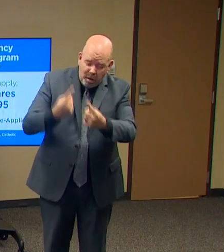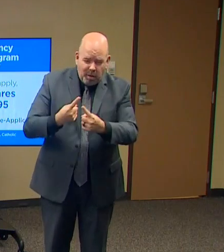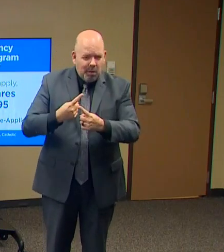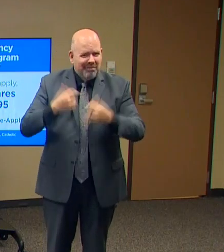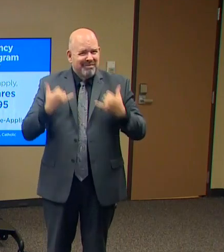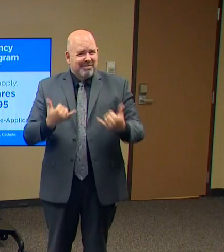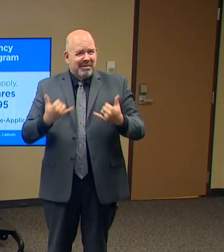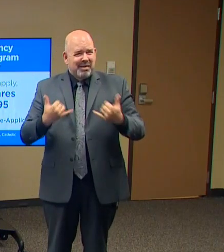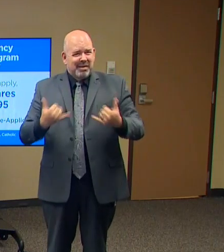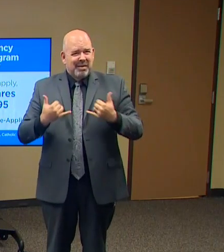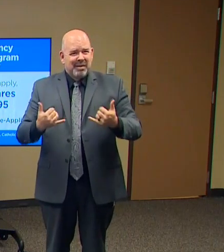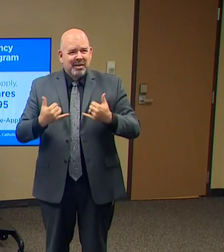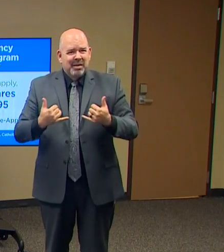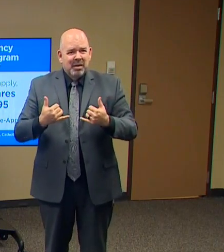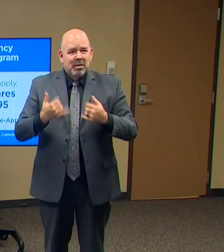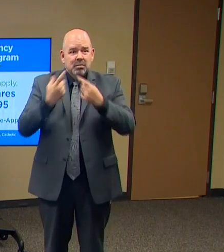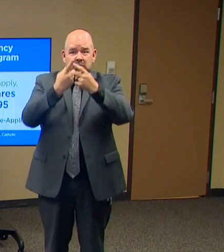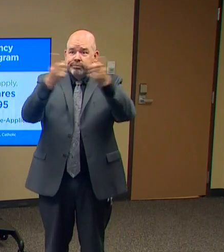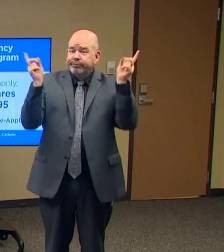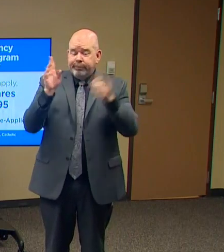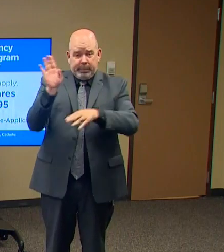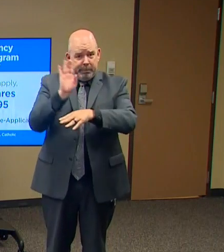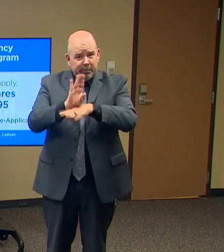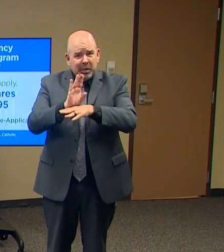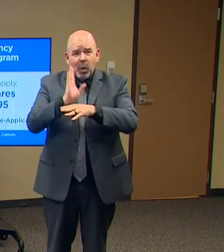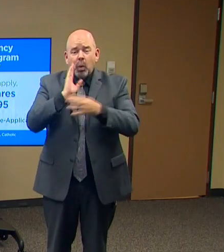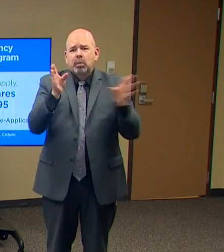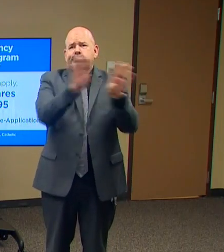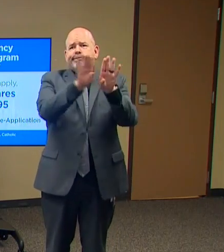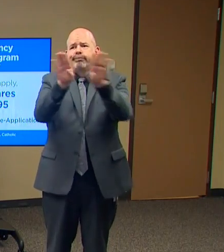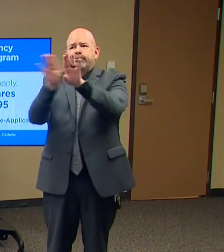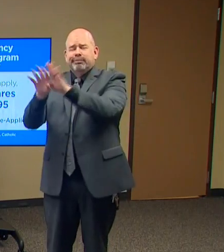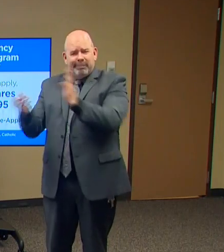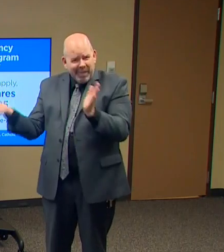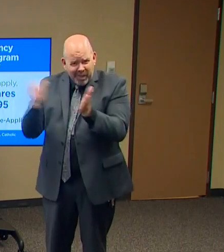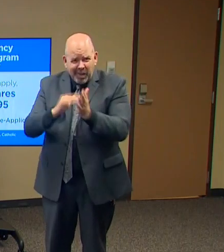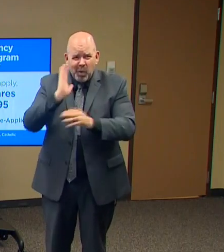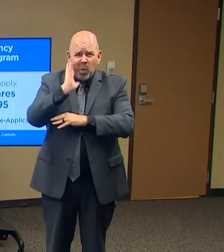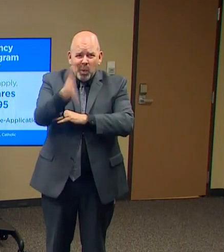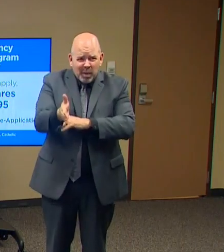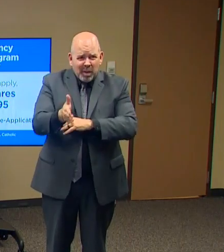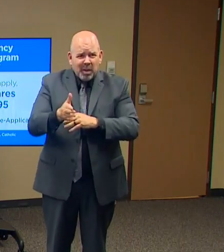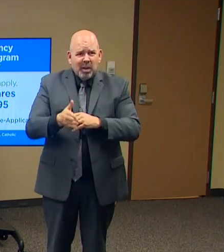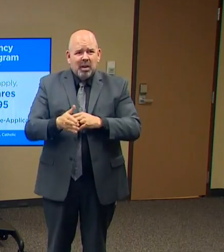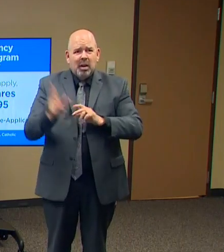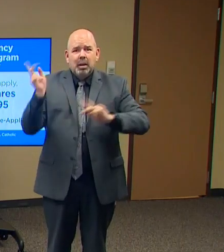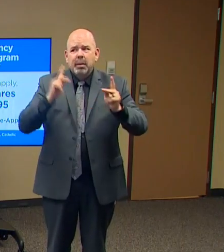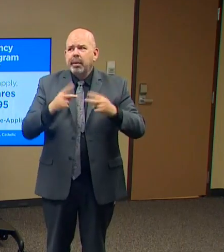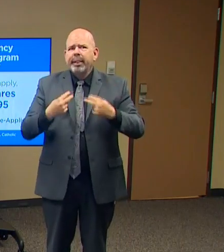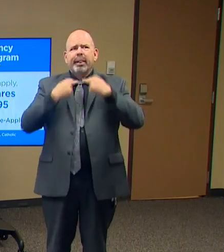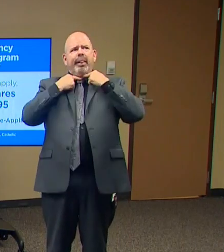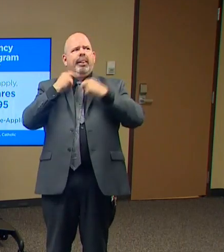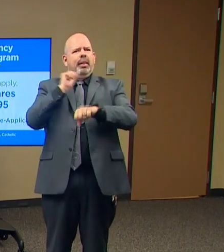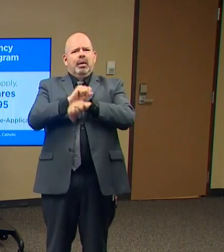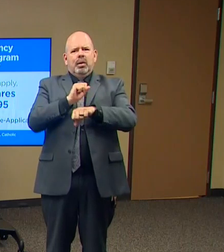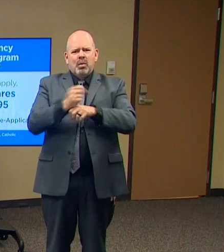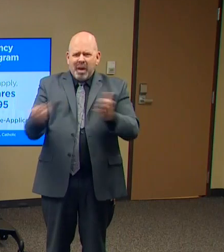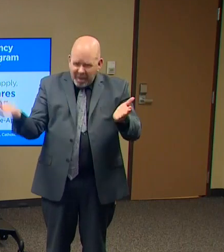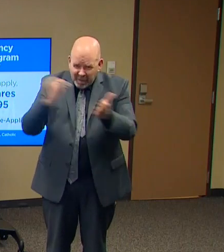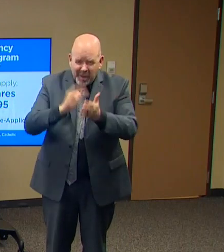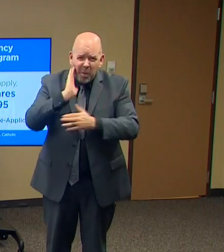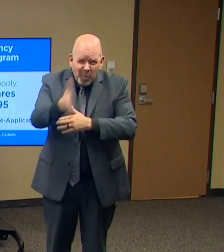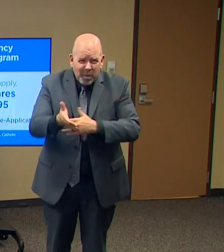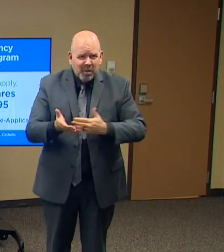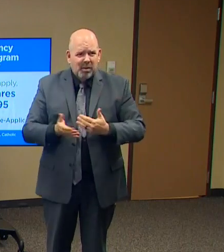go under. That's when people lose their jobs, all right? So to coin a phrase from,